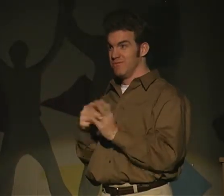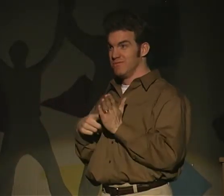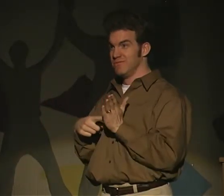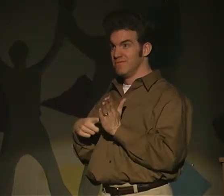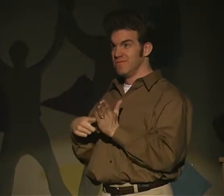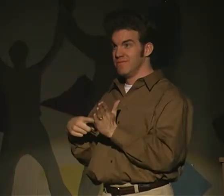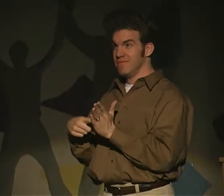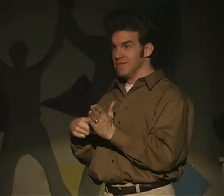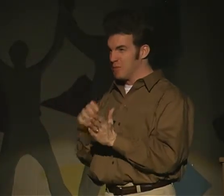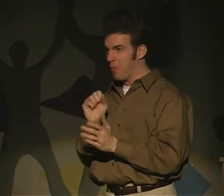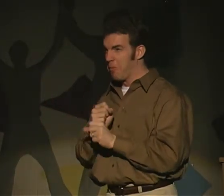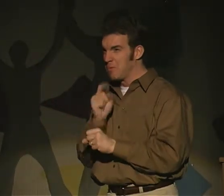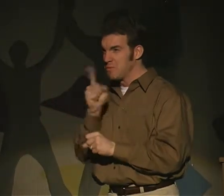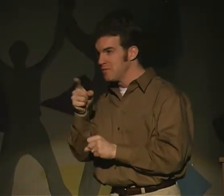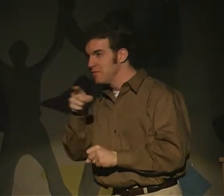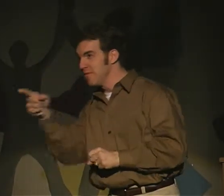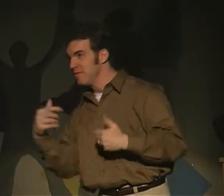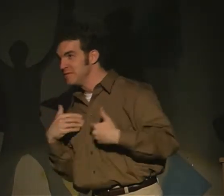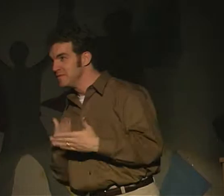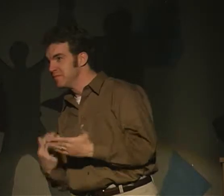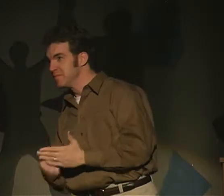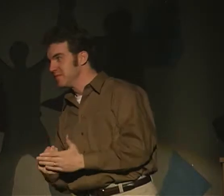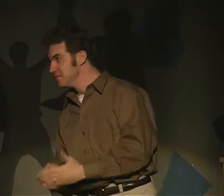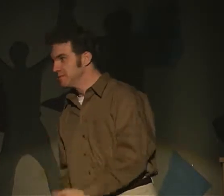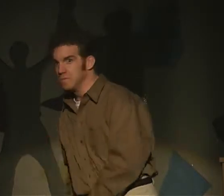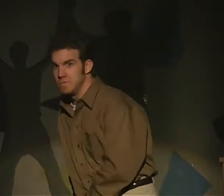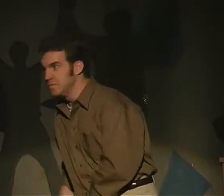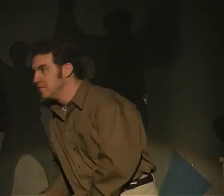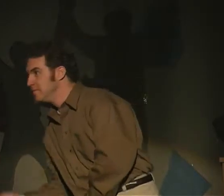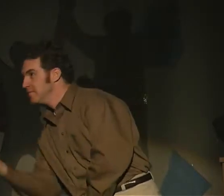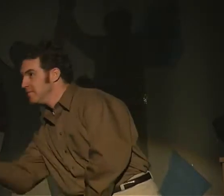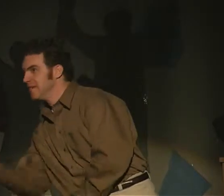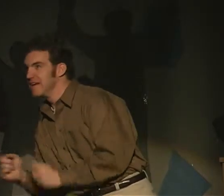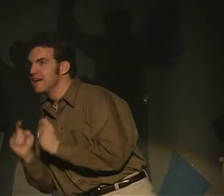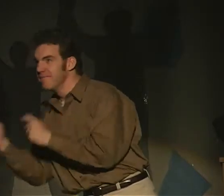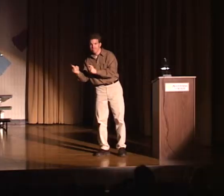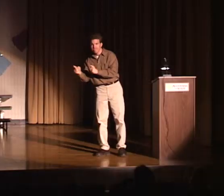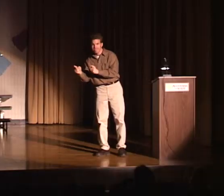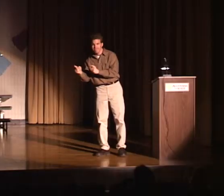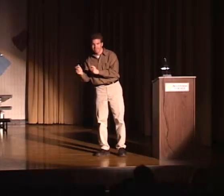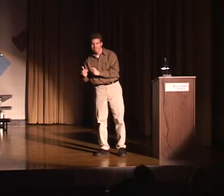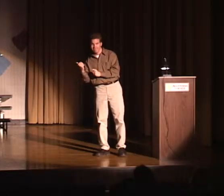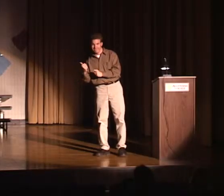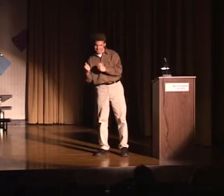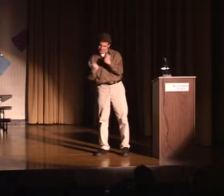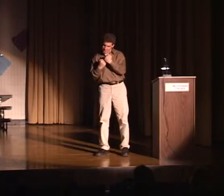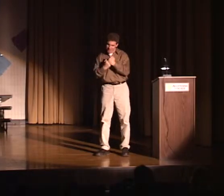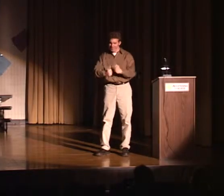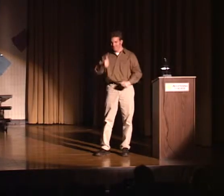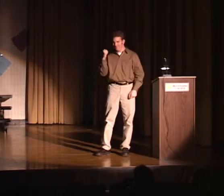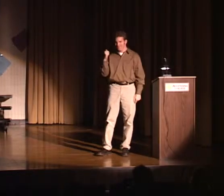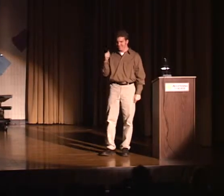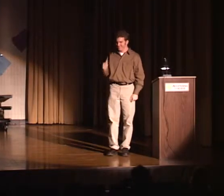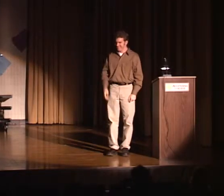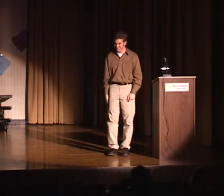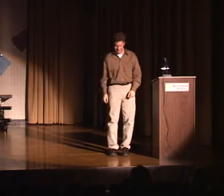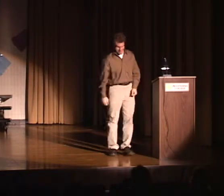they do have some student loans that they owe. So if you do have some money, make sure you can help them out a little bit. You need to support our students